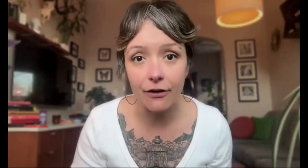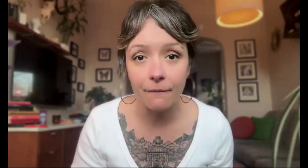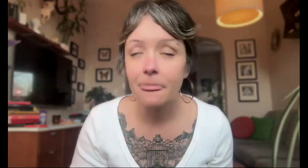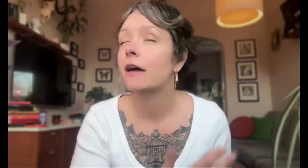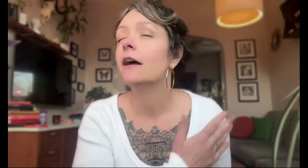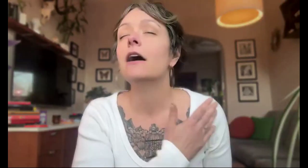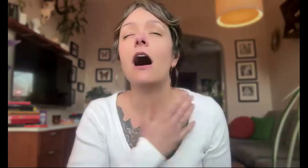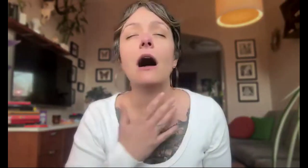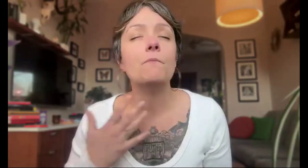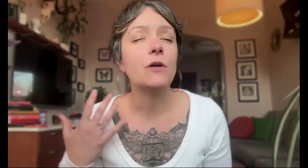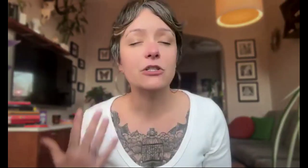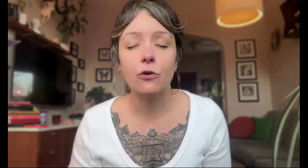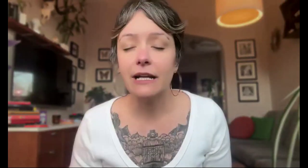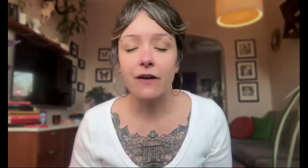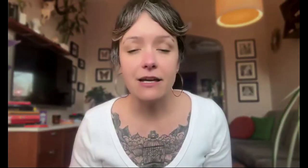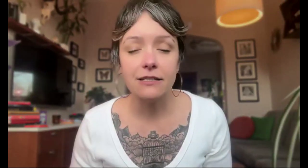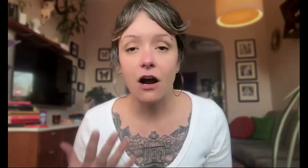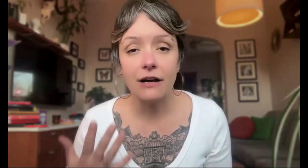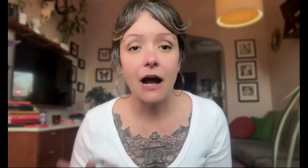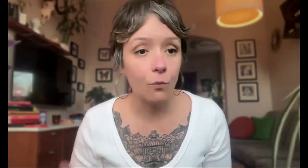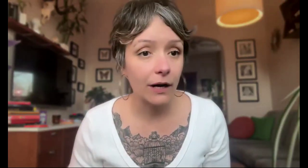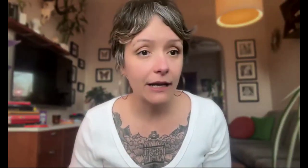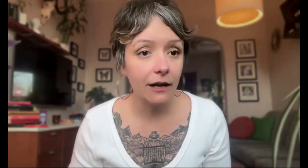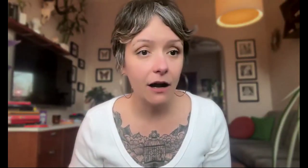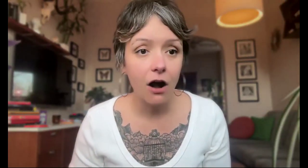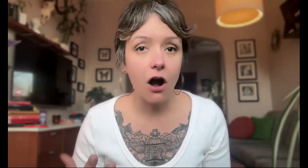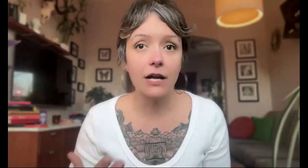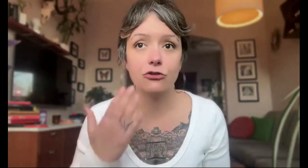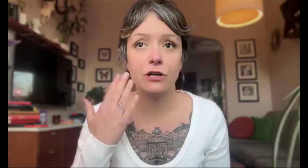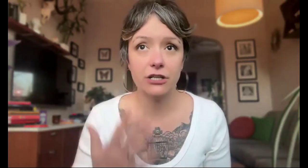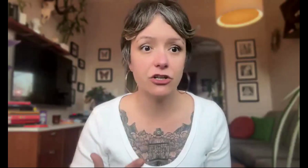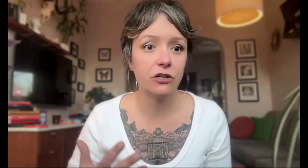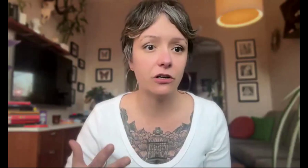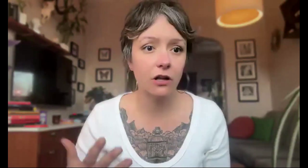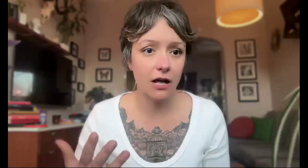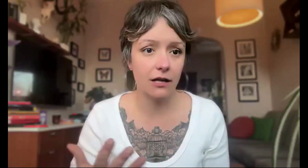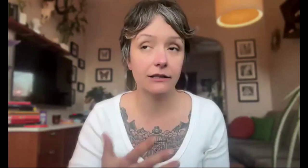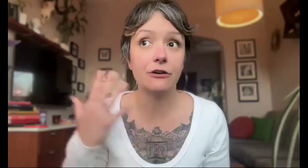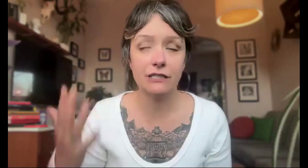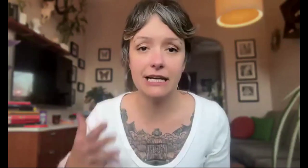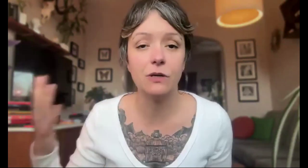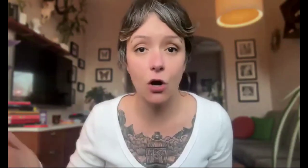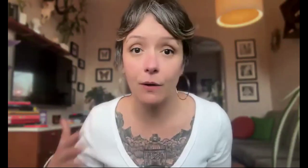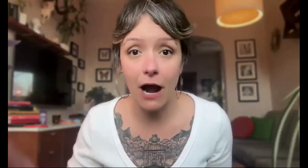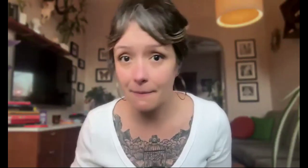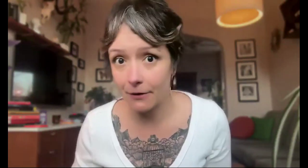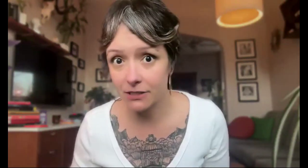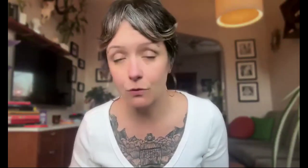together. The majority of us are not working on traditional literacy as we know in primary